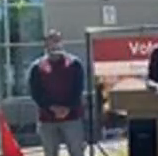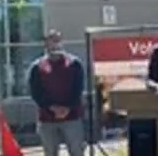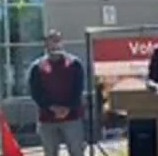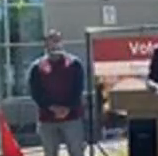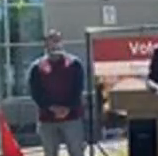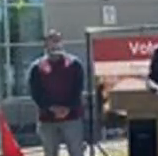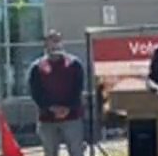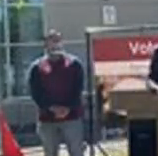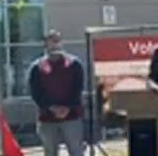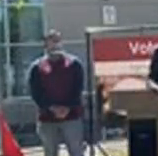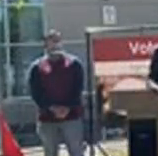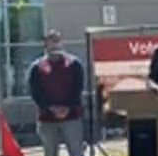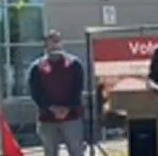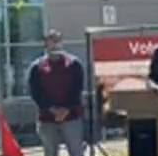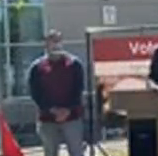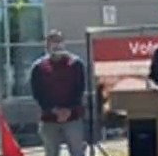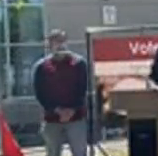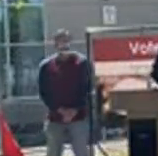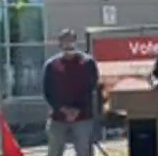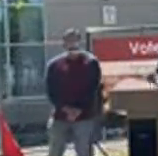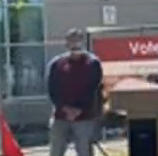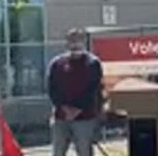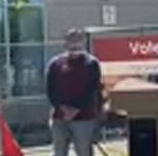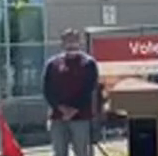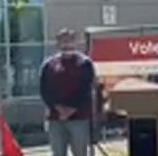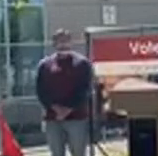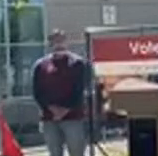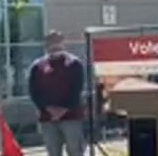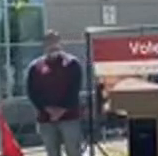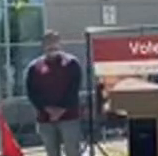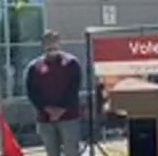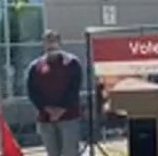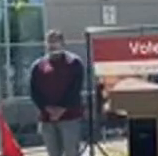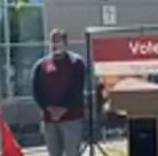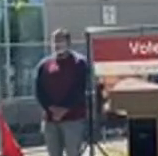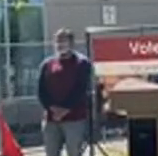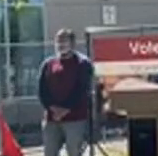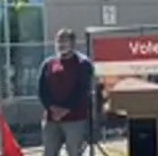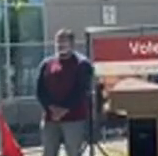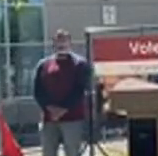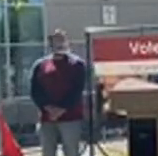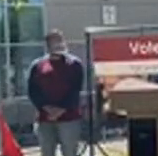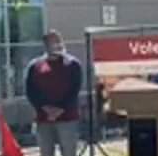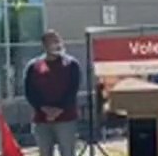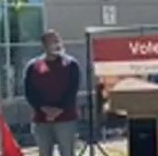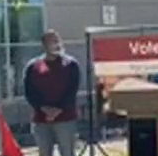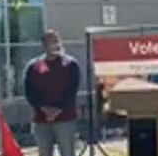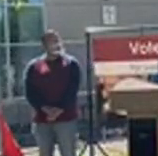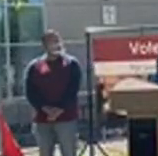Ginormous. I need one set on ginormous. Is it? Okay, yeah, try to that way for